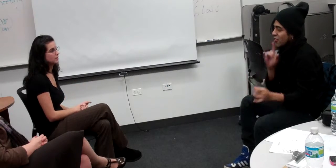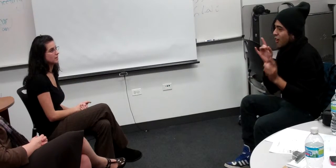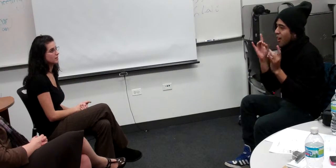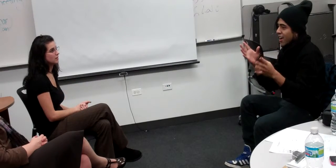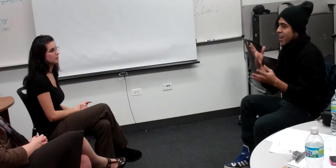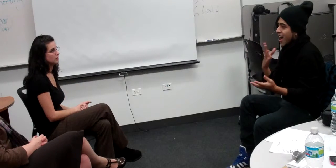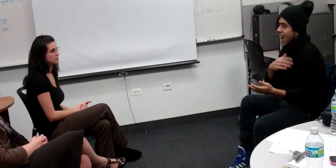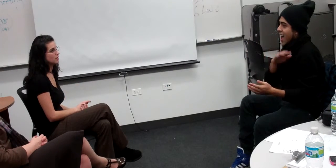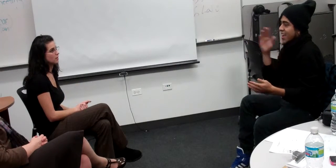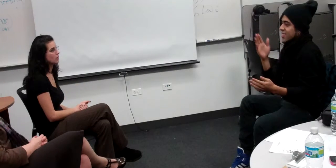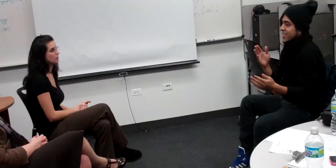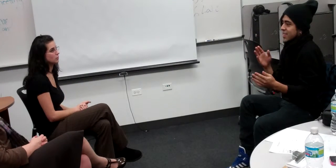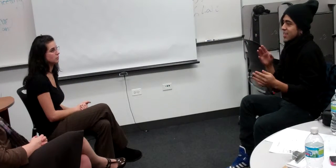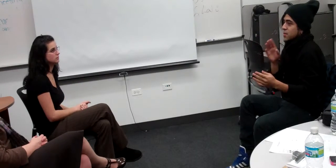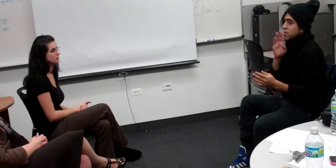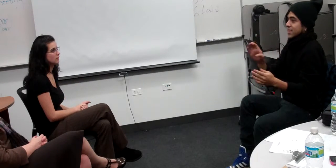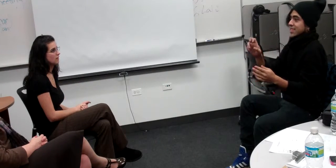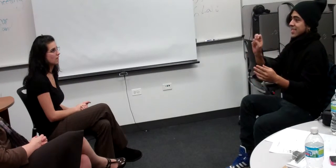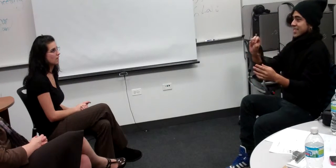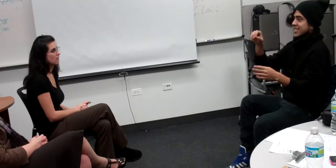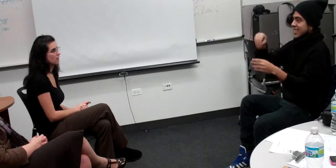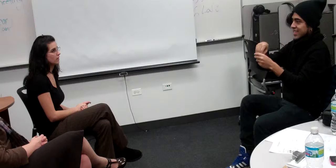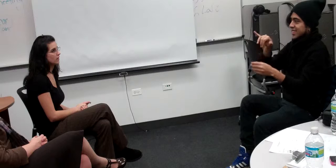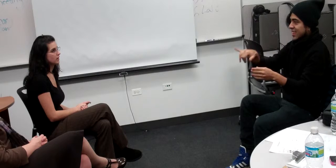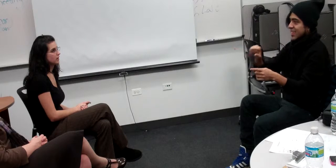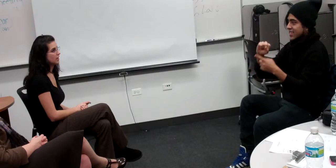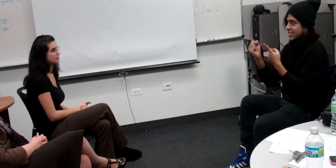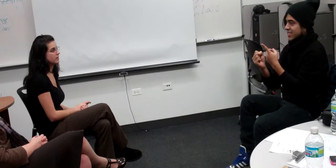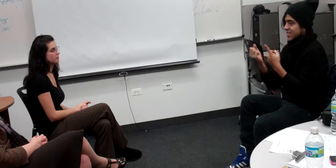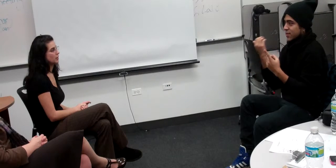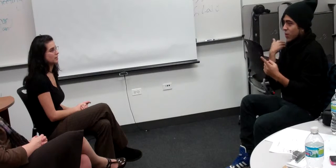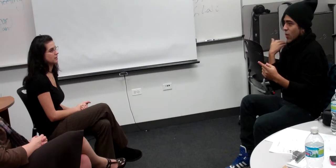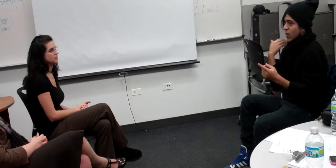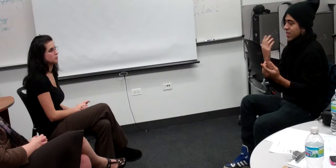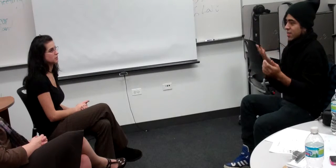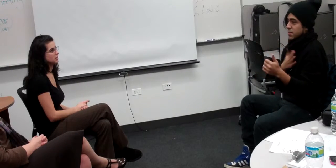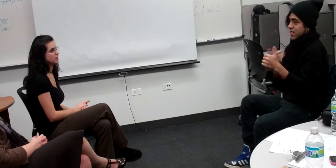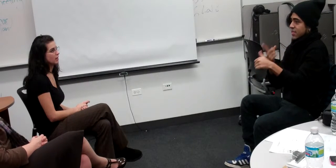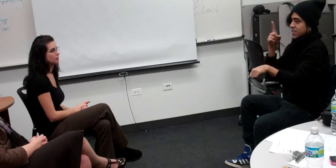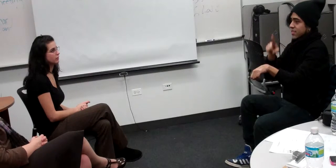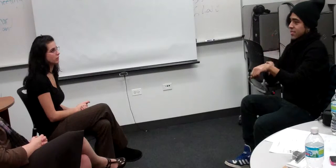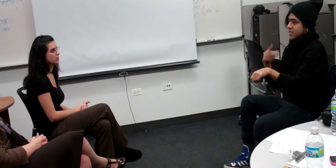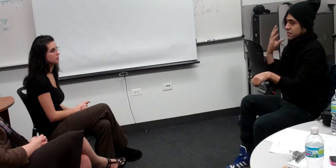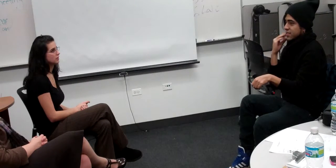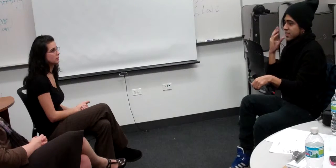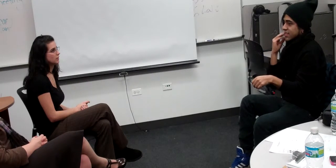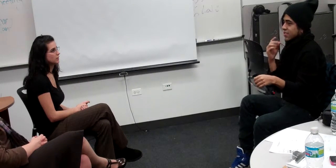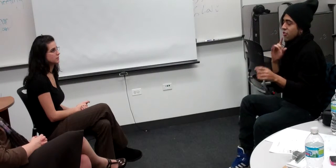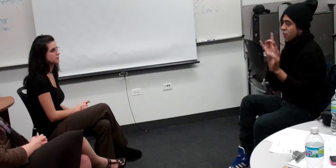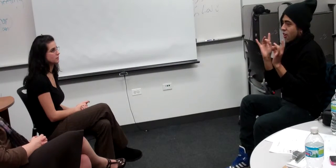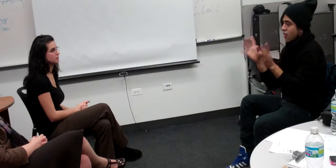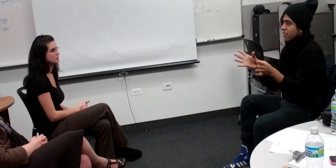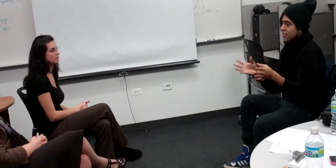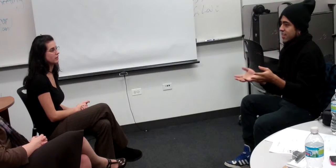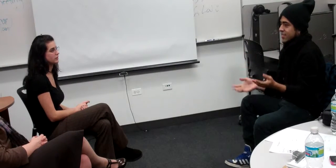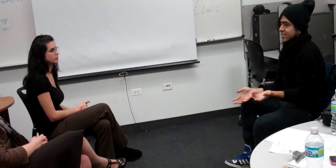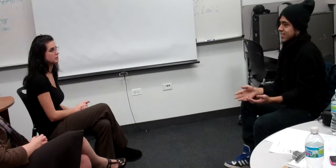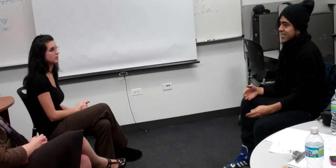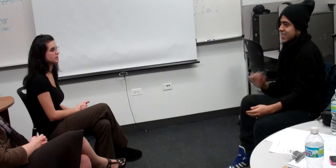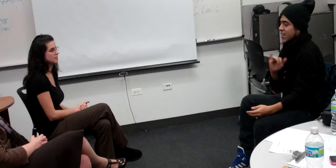I know, it was horrible. I've never been in a situation like that before. It's the first time I've ever experienced that. It